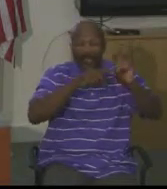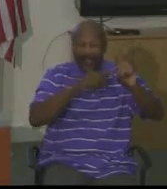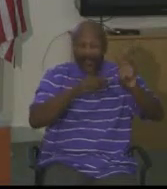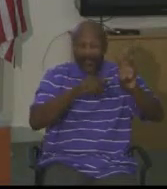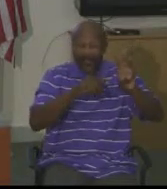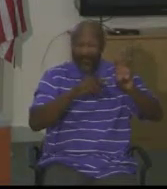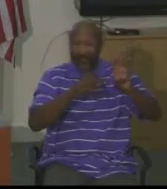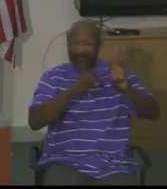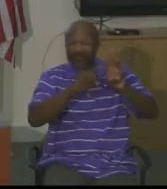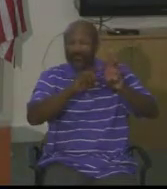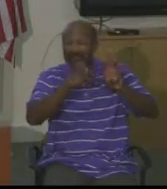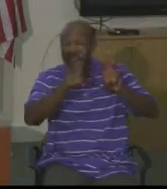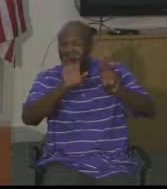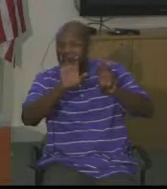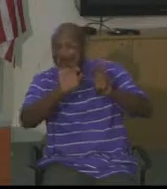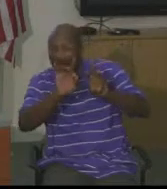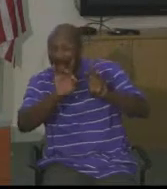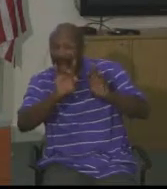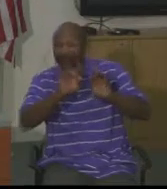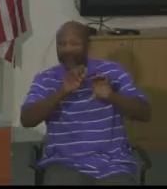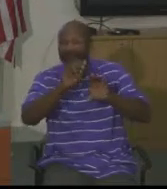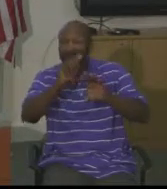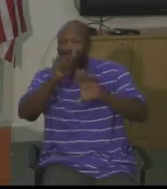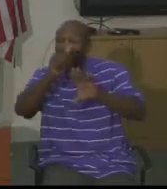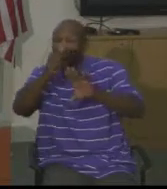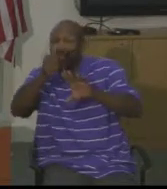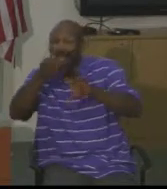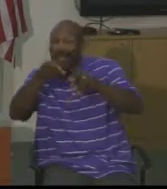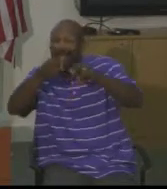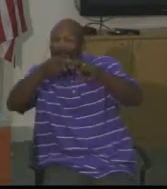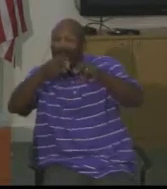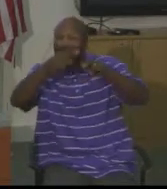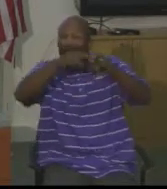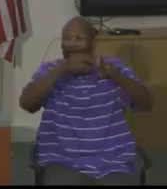to 8 megahertz and 10 megahertz.